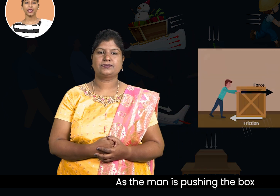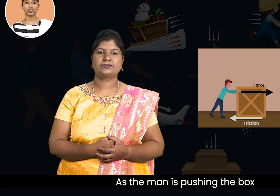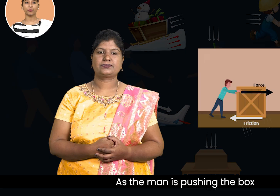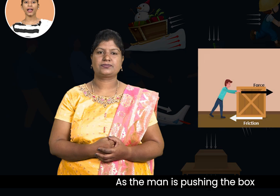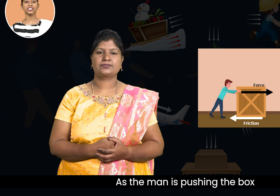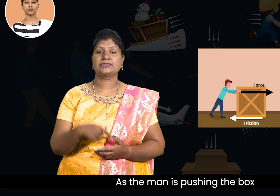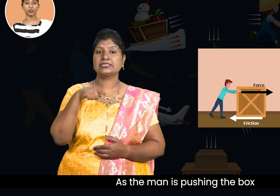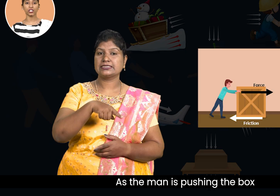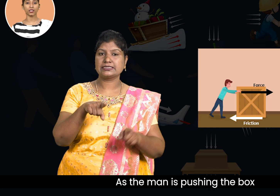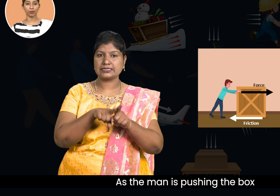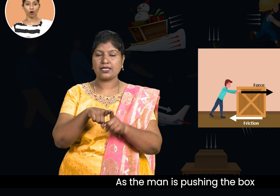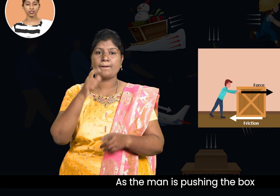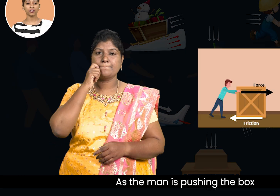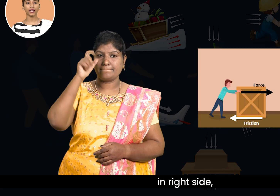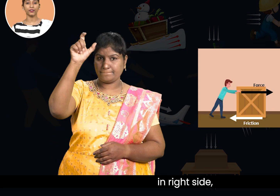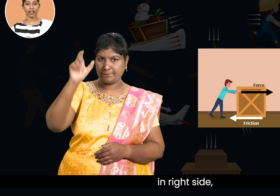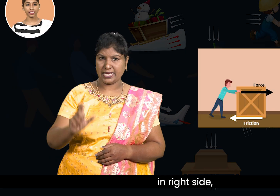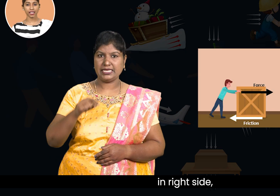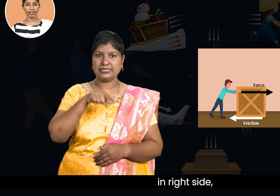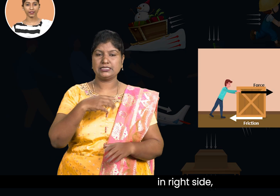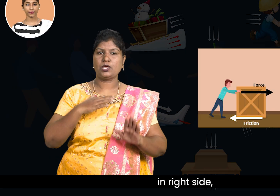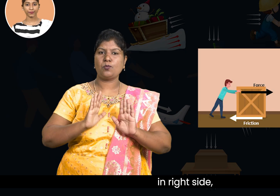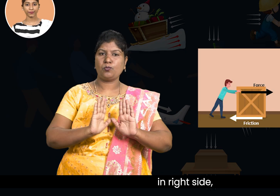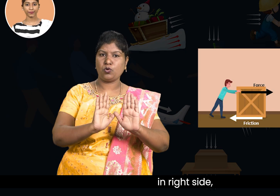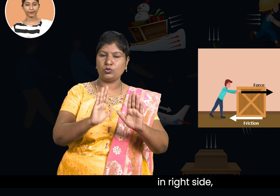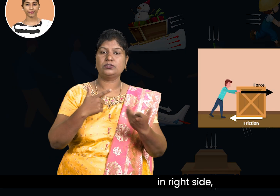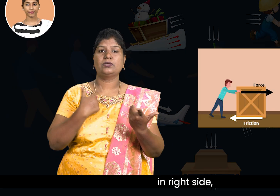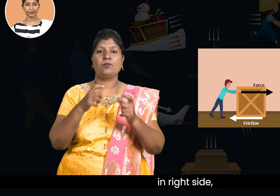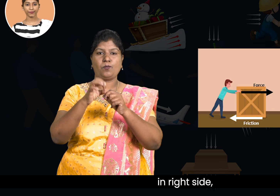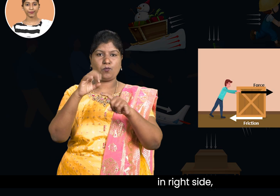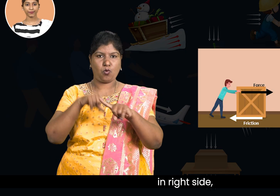As the man is pushing the box in right side,